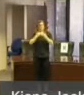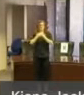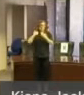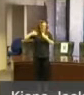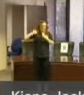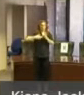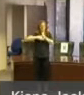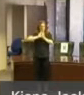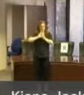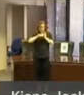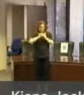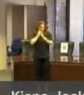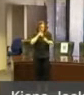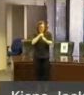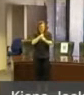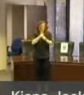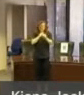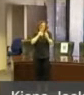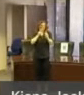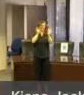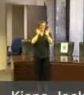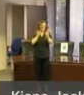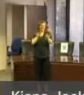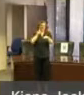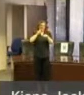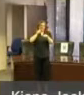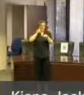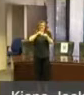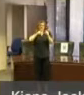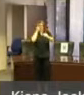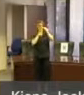plan, but it is still too early to determine the long-term effects.